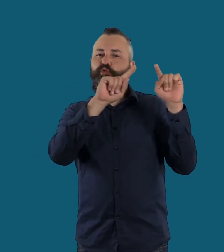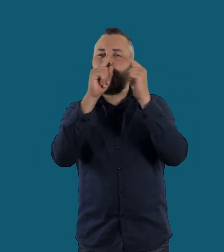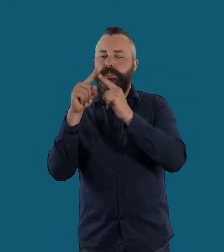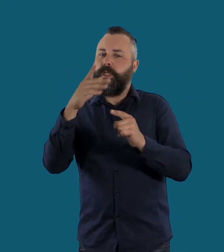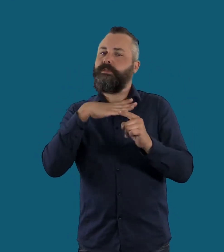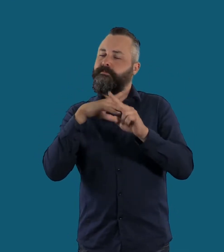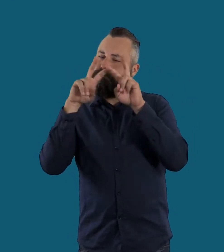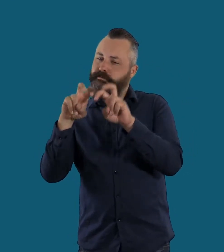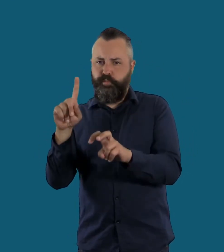territory.